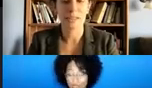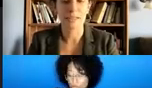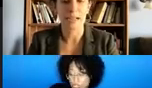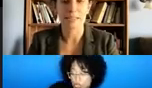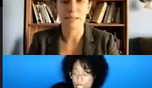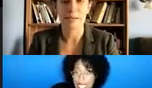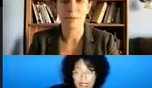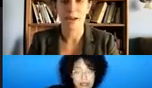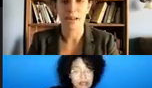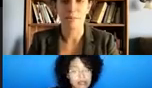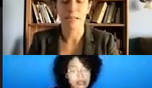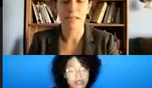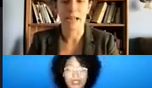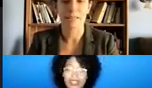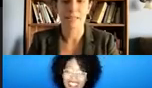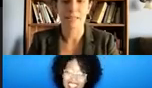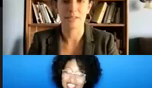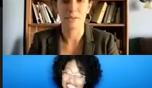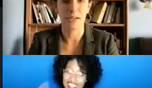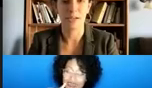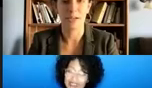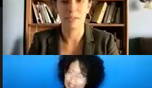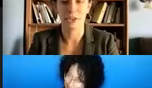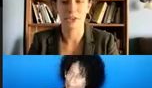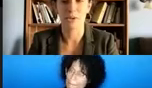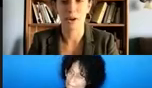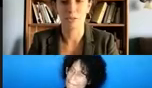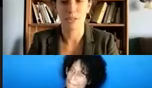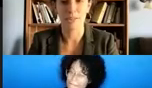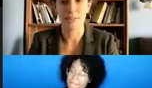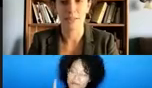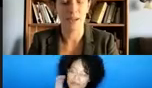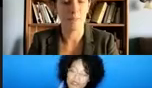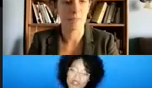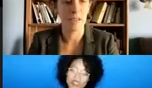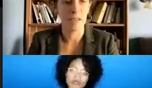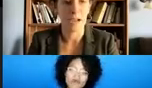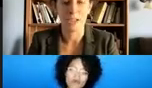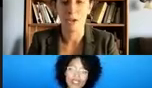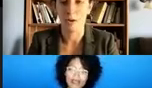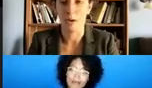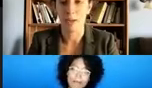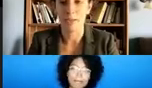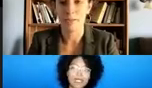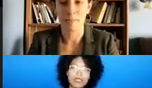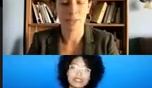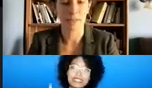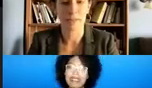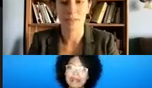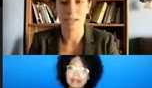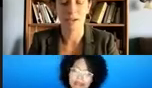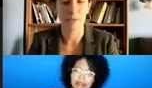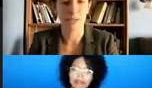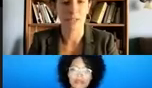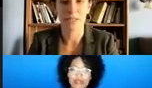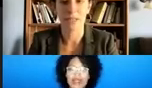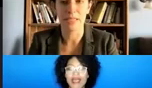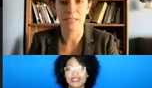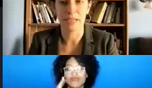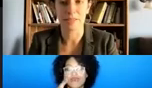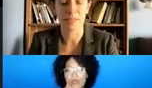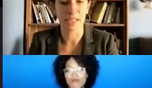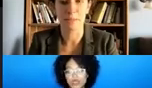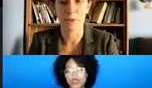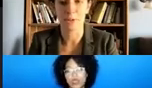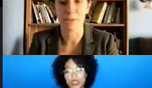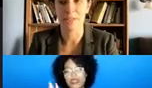work the exact same way, bringing access to a virtual conference. I know already some of the things that I've participated in